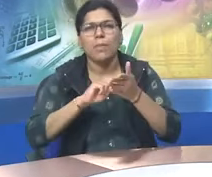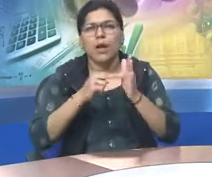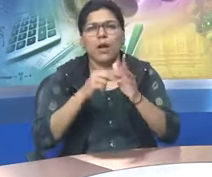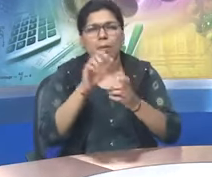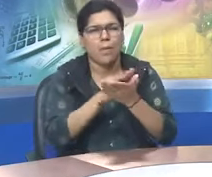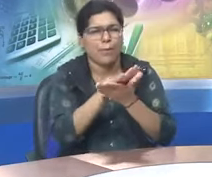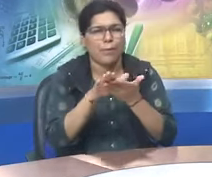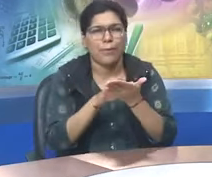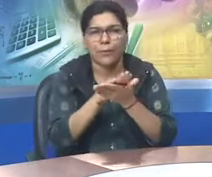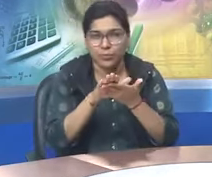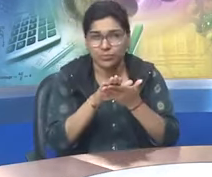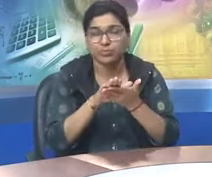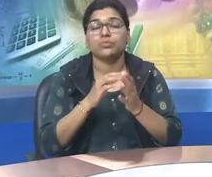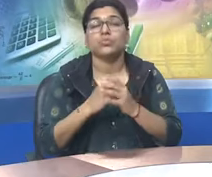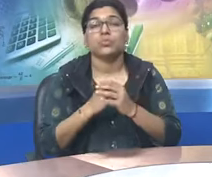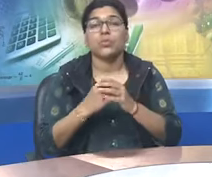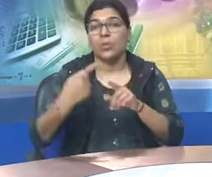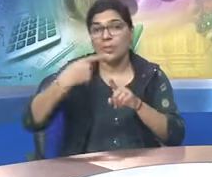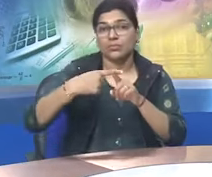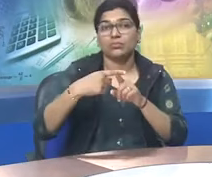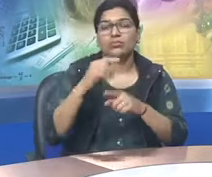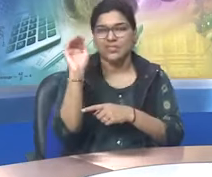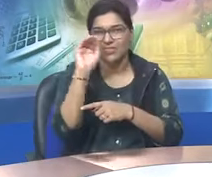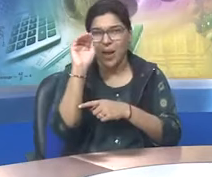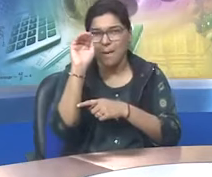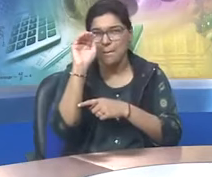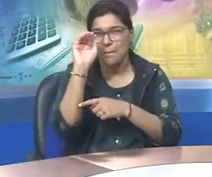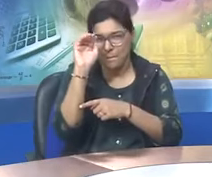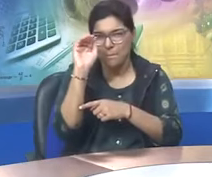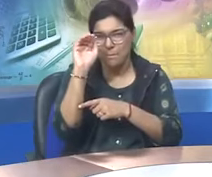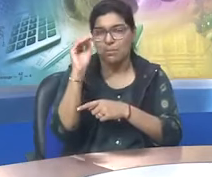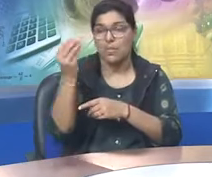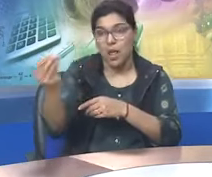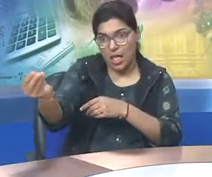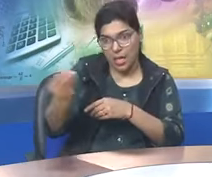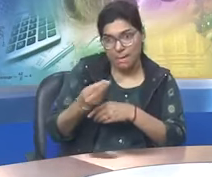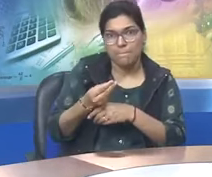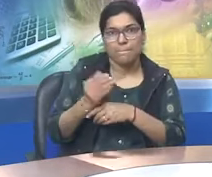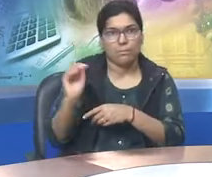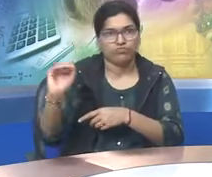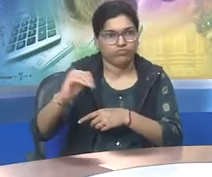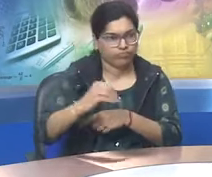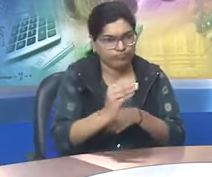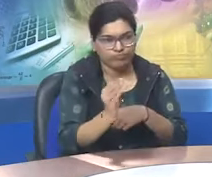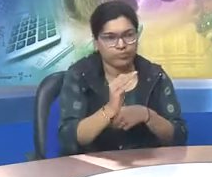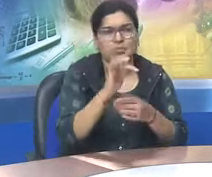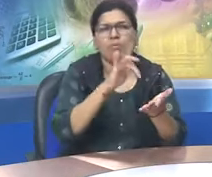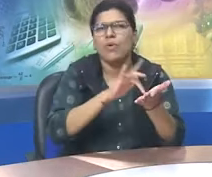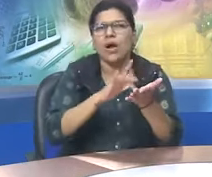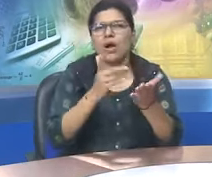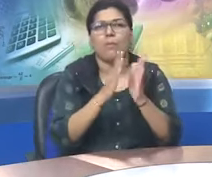into silence, and snakes moved among the books,